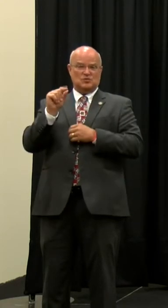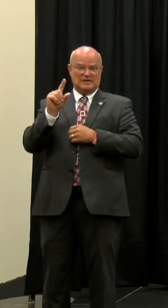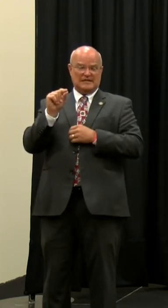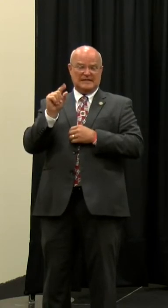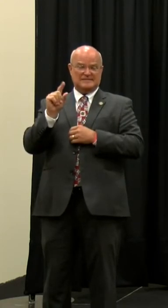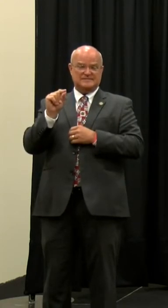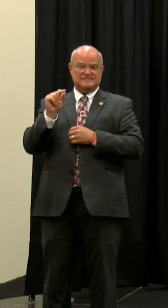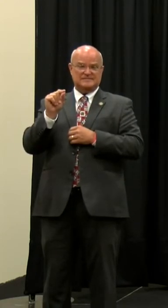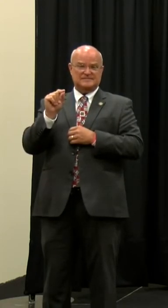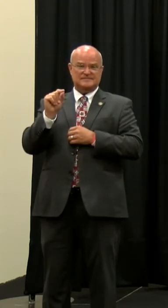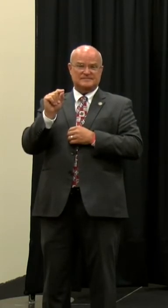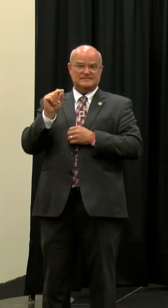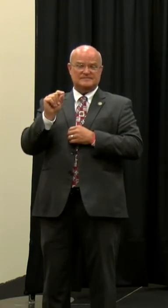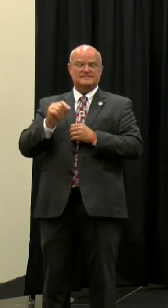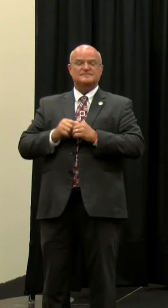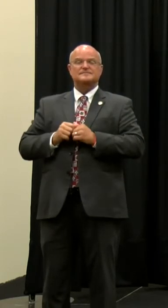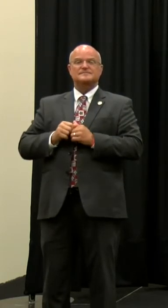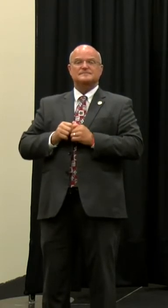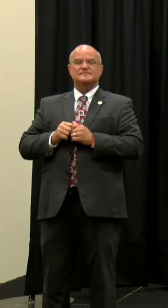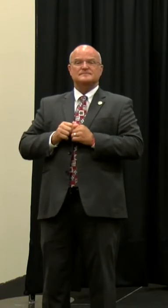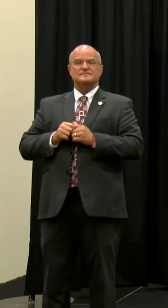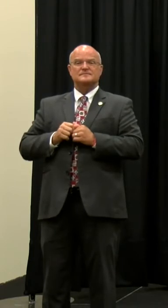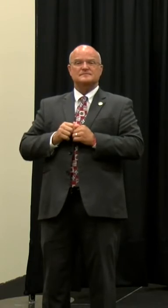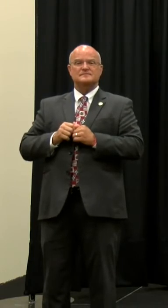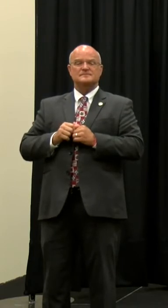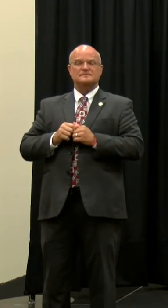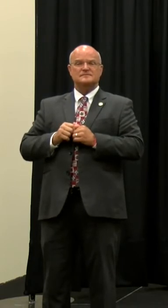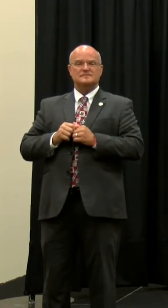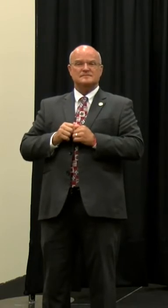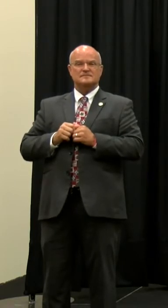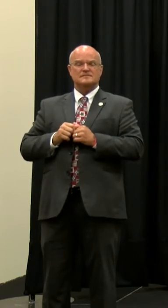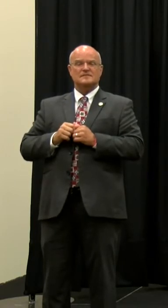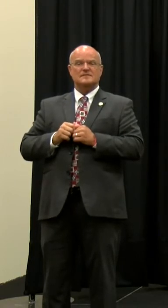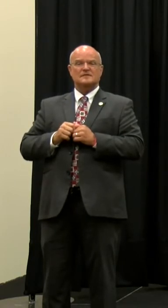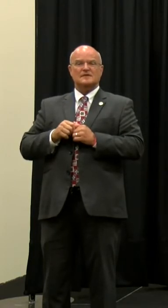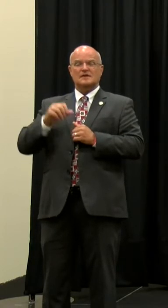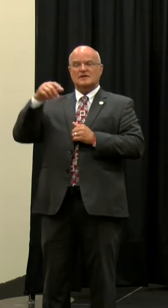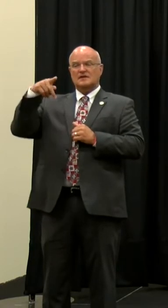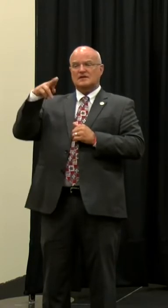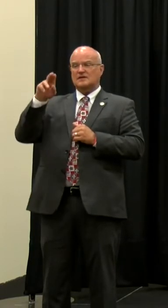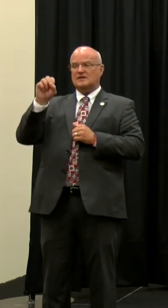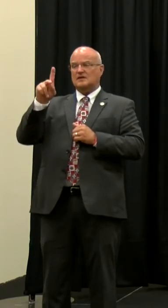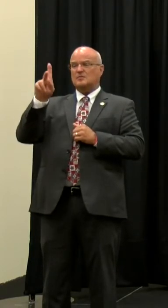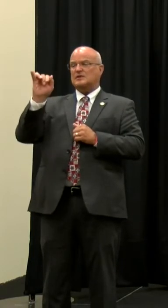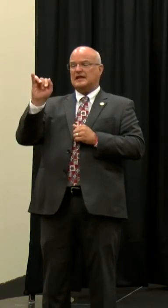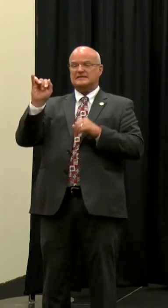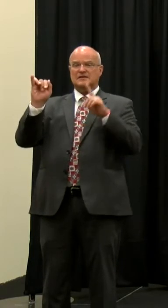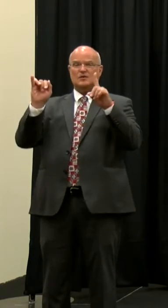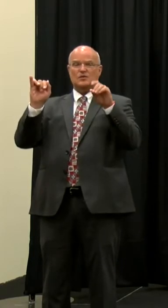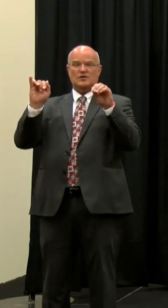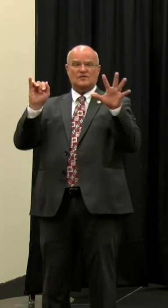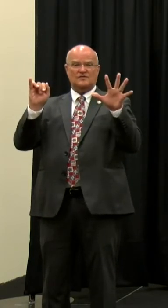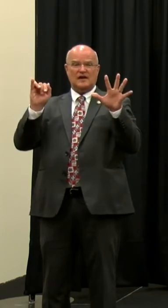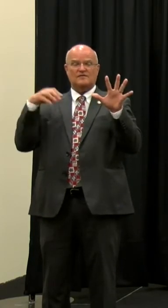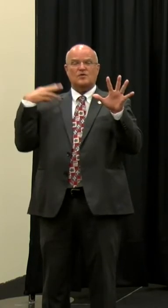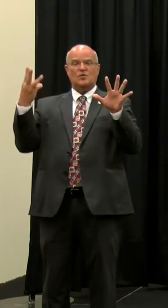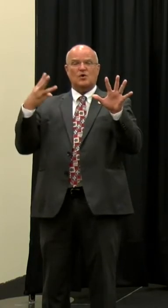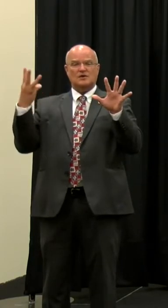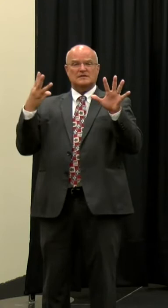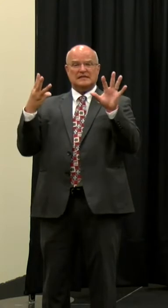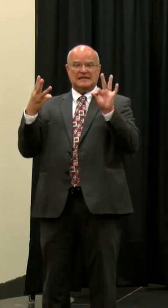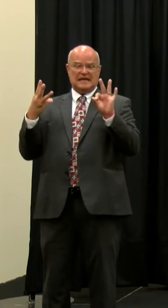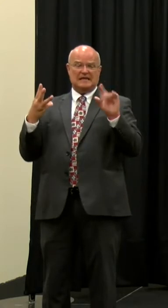to or above 20 cases. So in decreasing order, Pulaski County at 105, Washington County